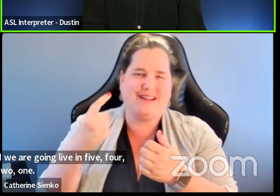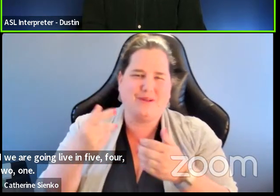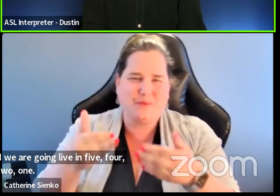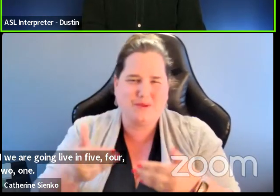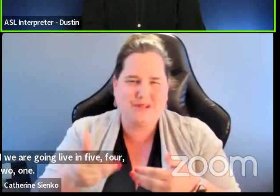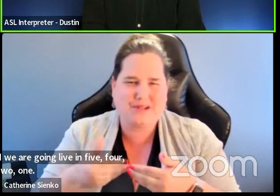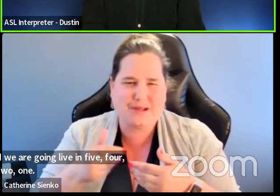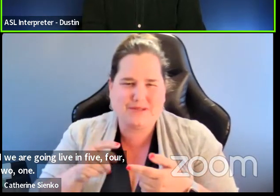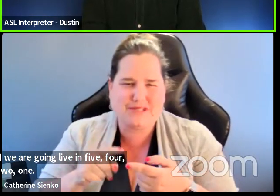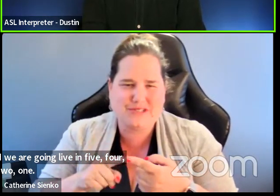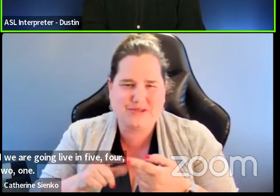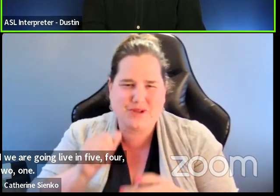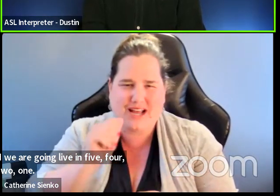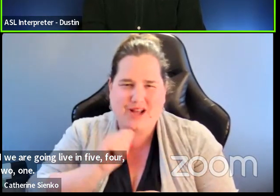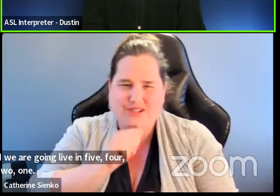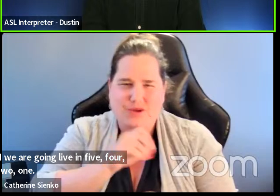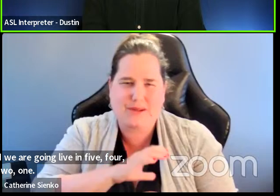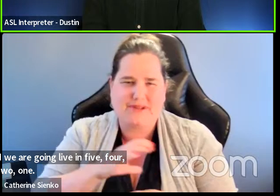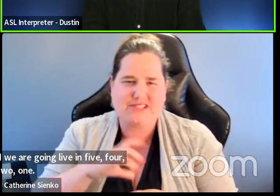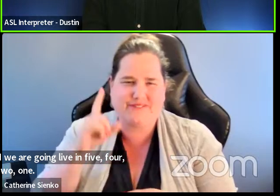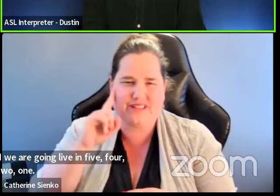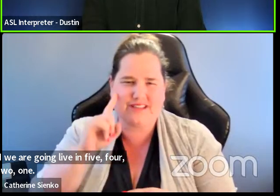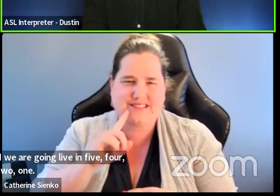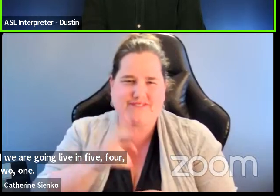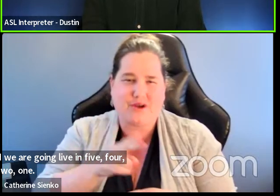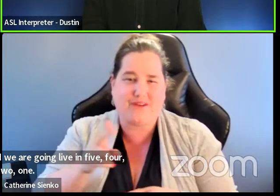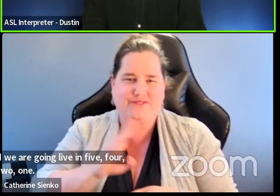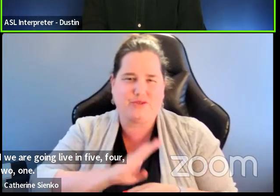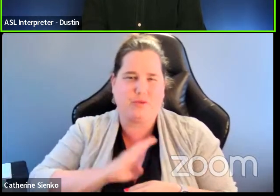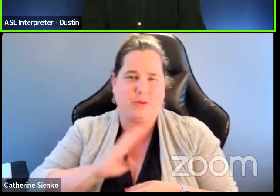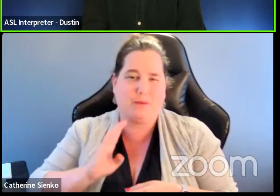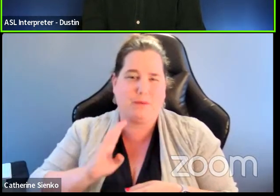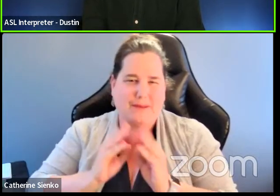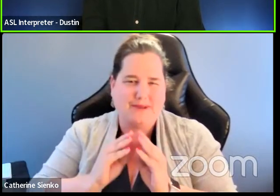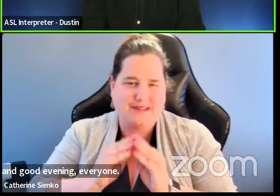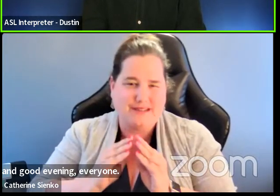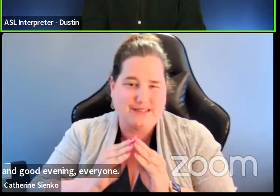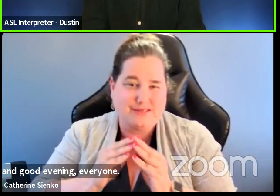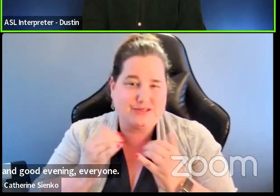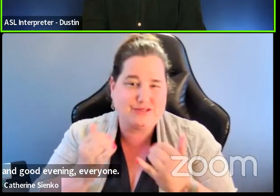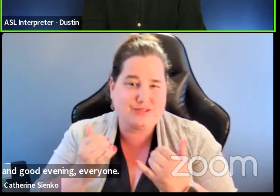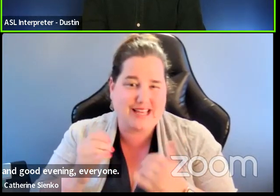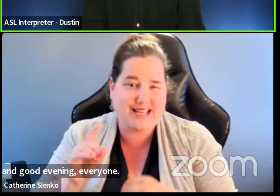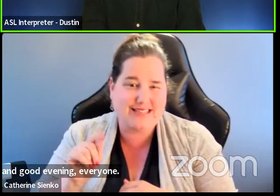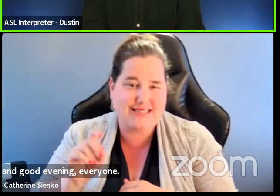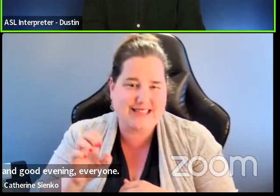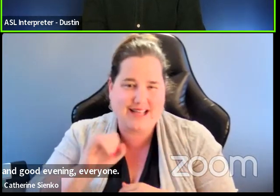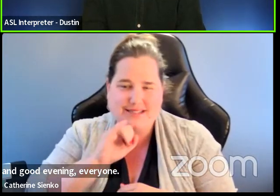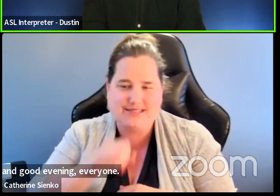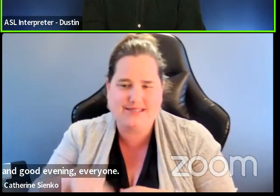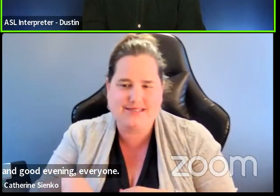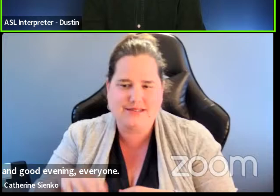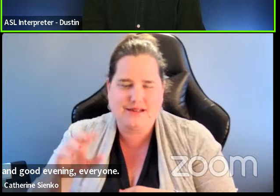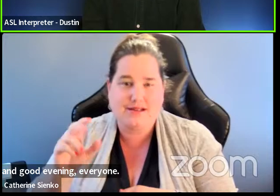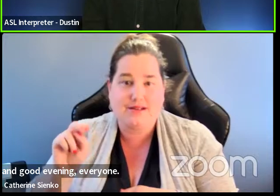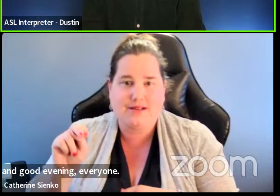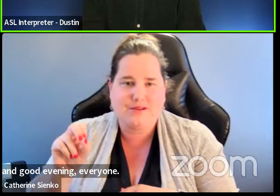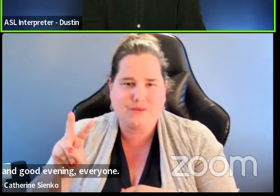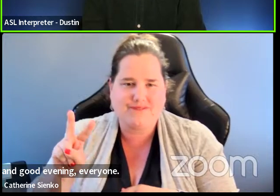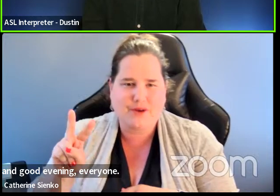Hello and good evening, everyone. Welcome to the Arizona Commission for the Deaf and the Hard of Hearing board